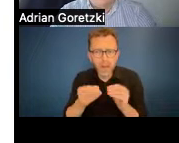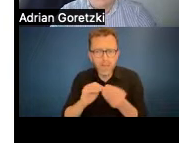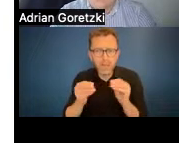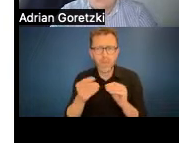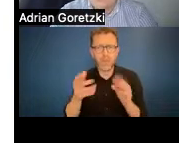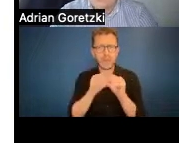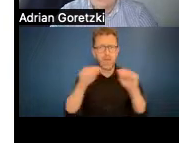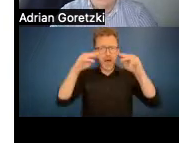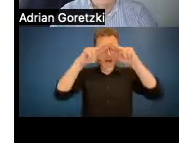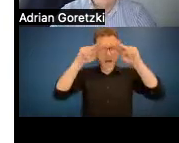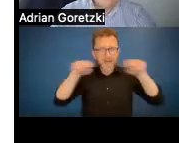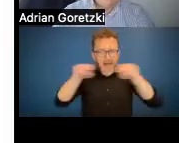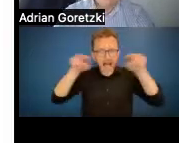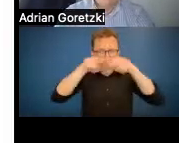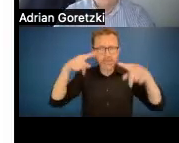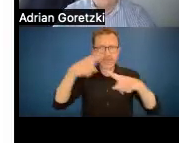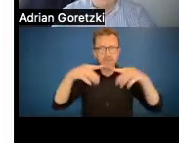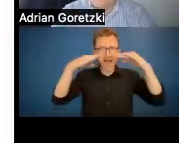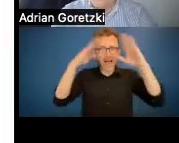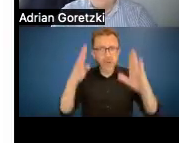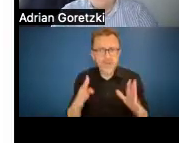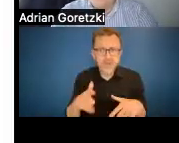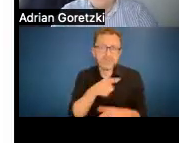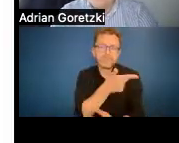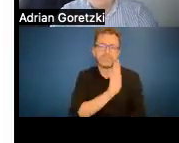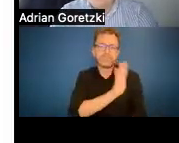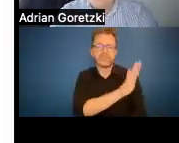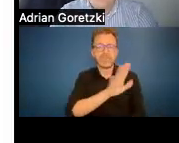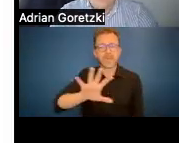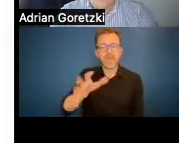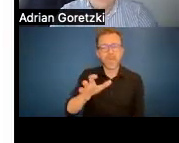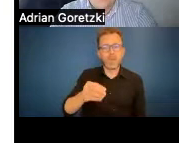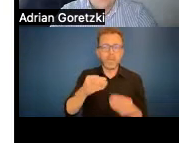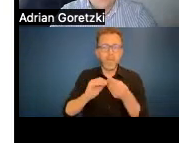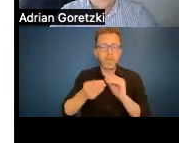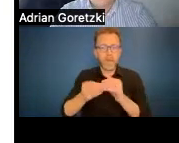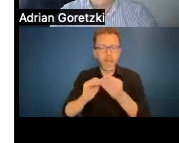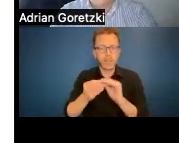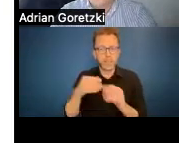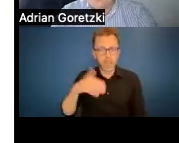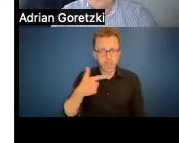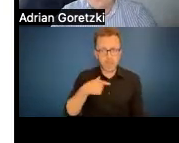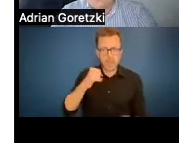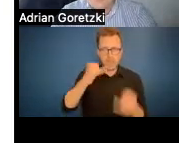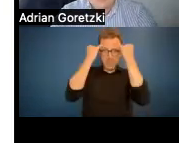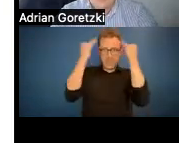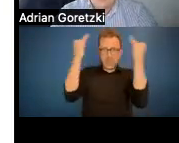pay for the flat like $1 million for per month. So this was another